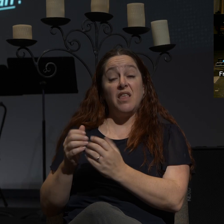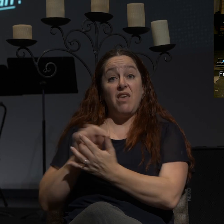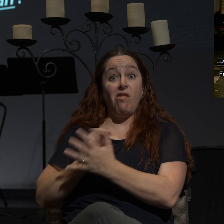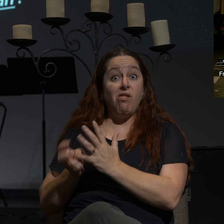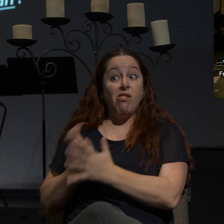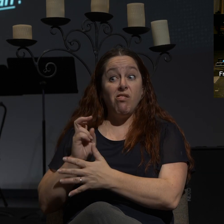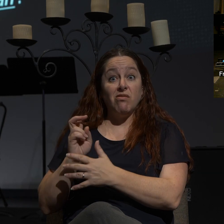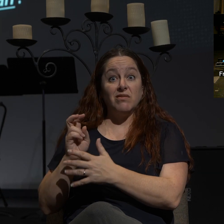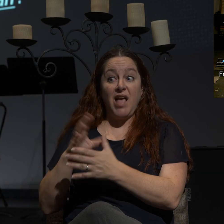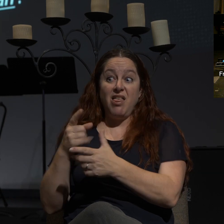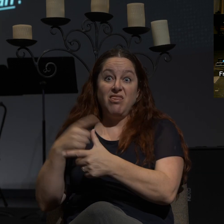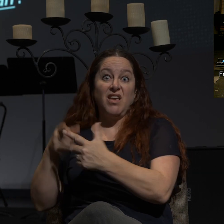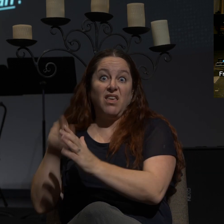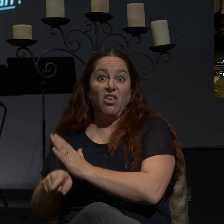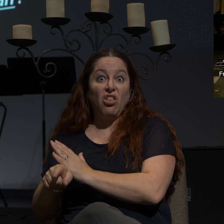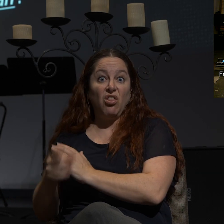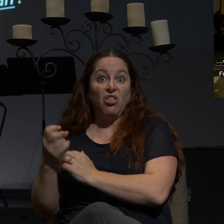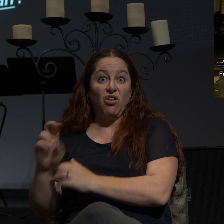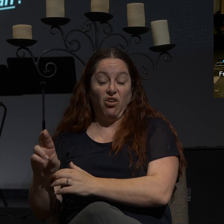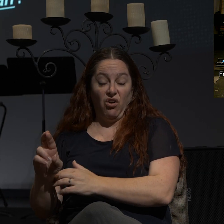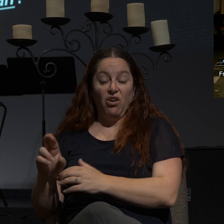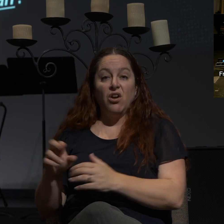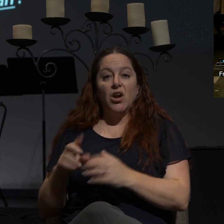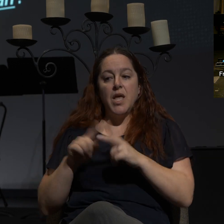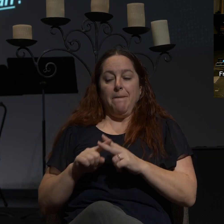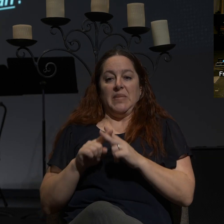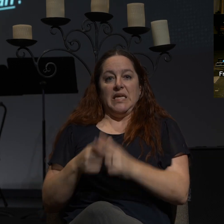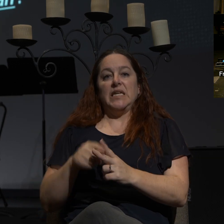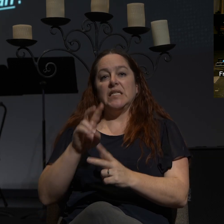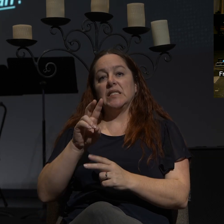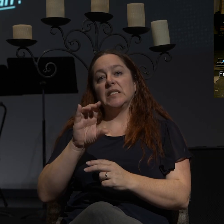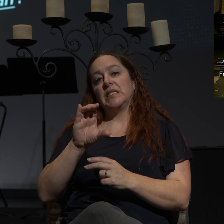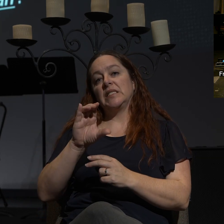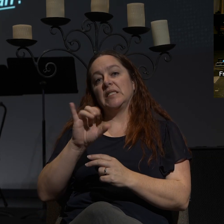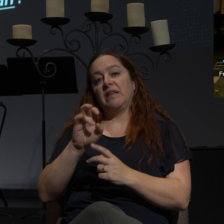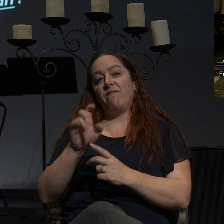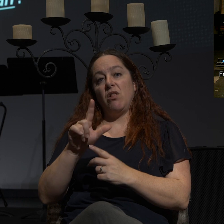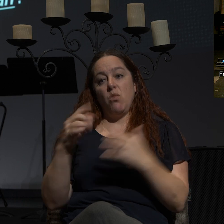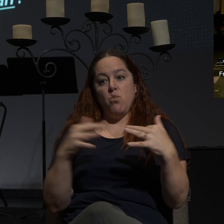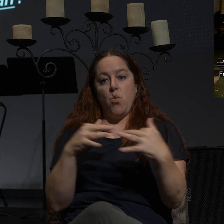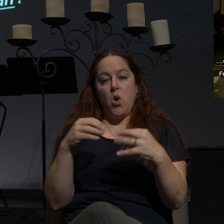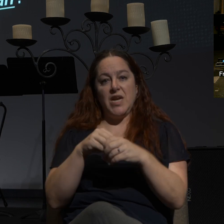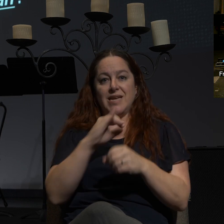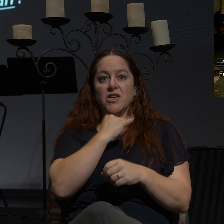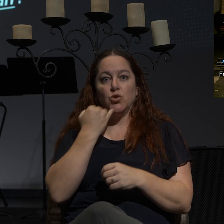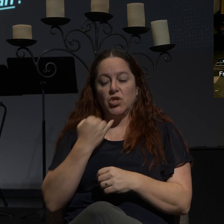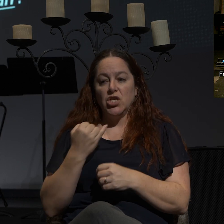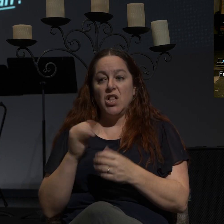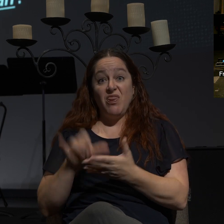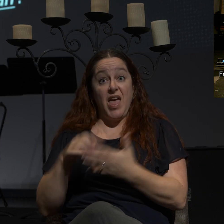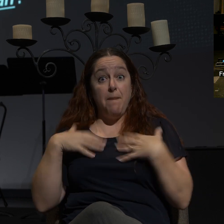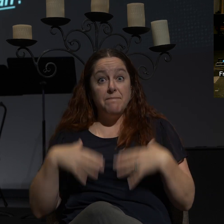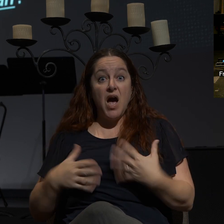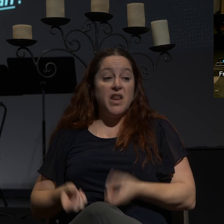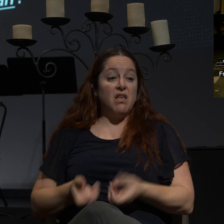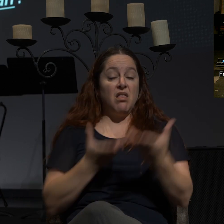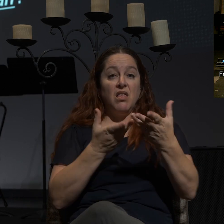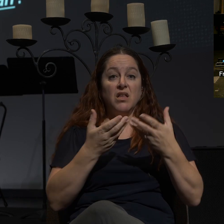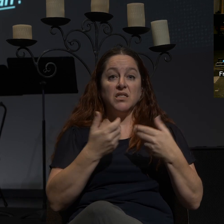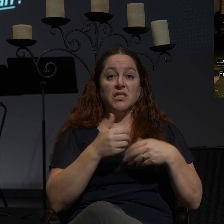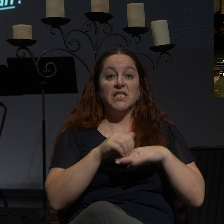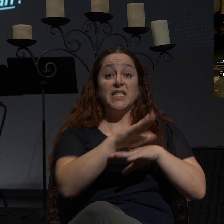they kill her. And it actually begins a civil war in Israel. This man takes her body and sends it to the tribes,